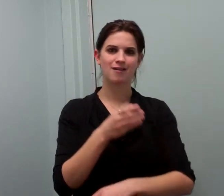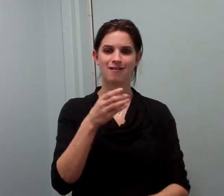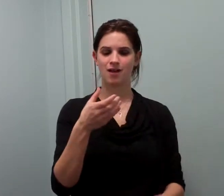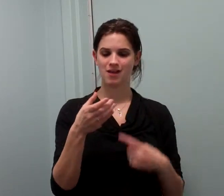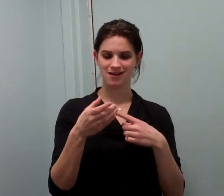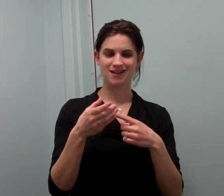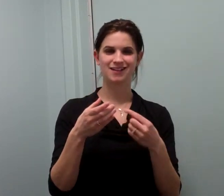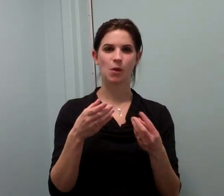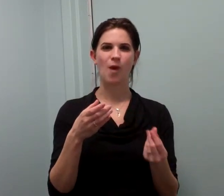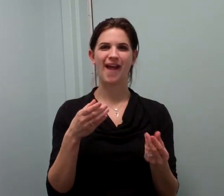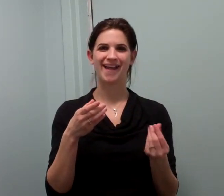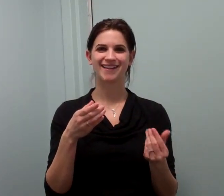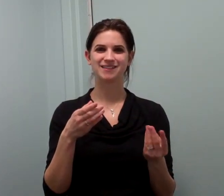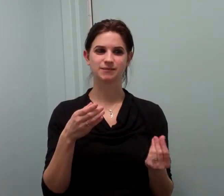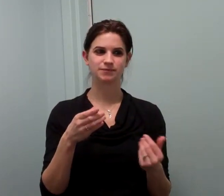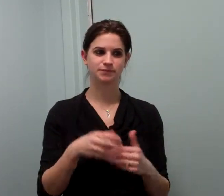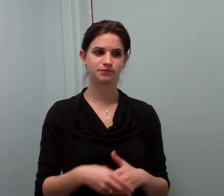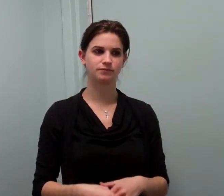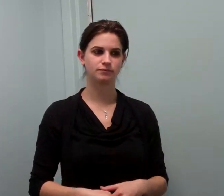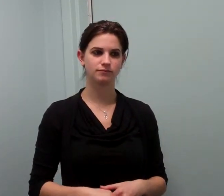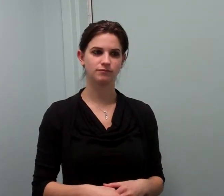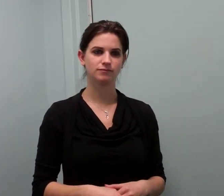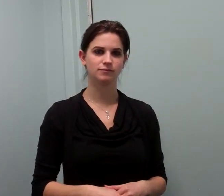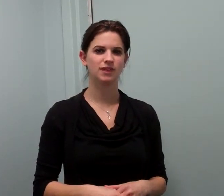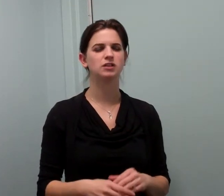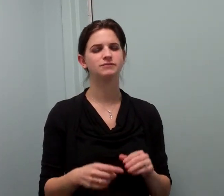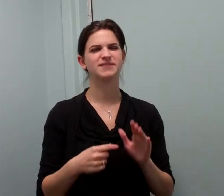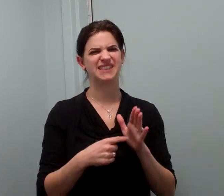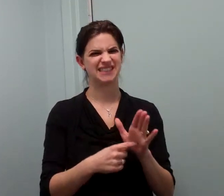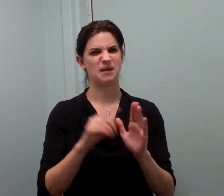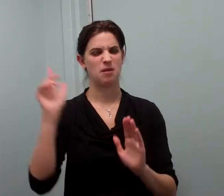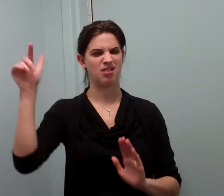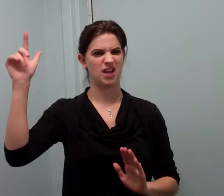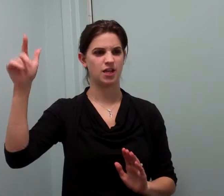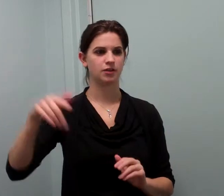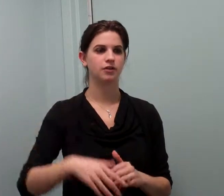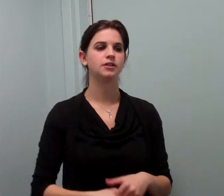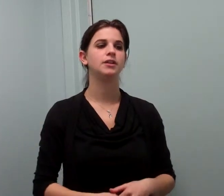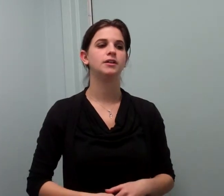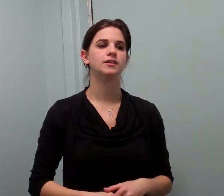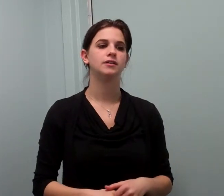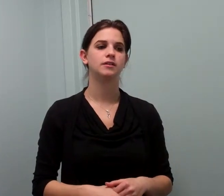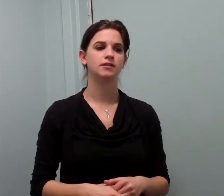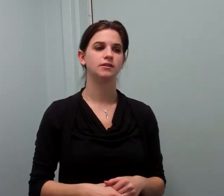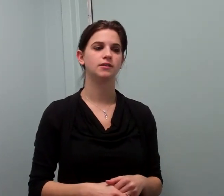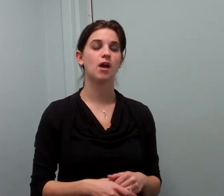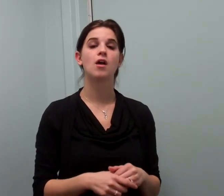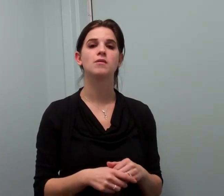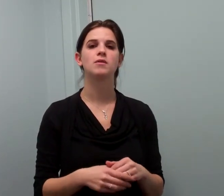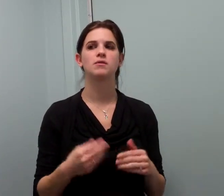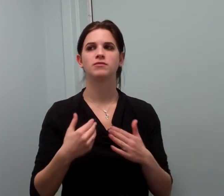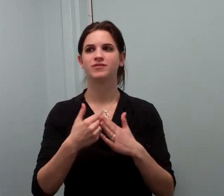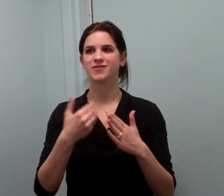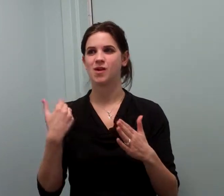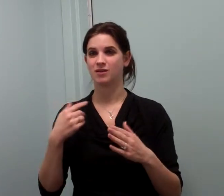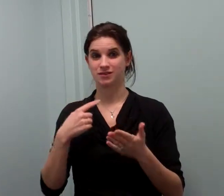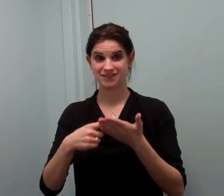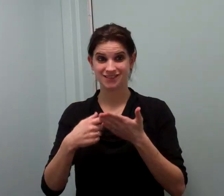this, we'll do it here just a little bit. One time I was talking about condensation with these 4th grade kids, and I told them, here's a glass that's got